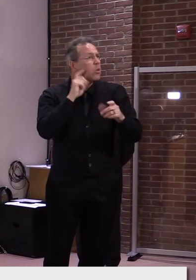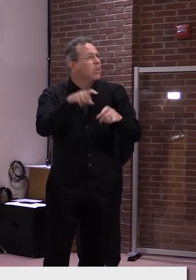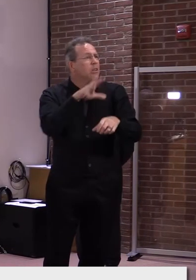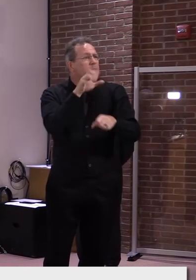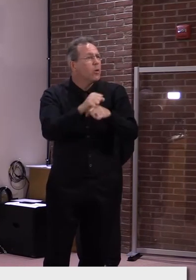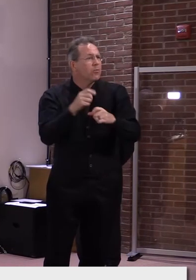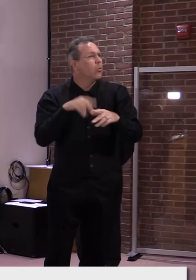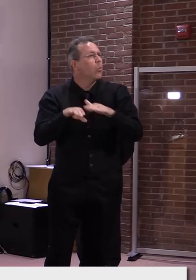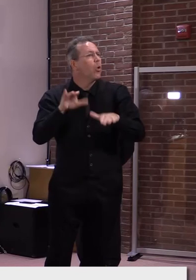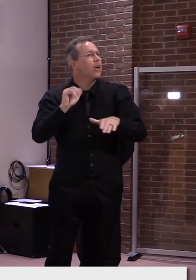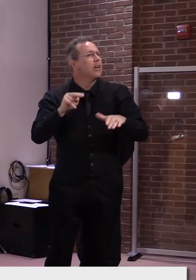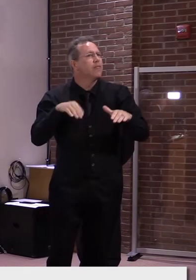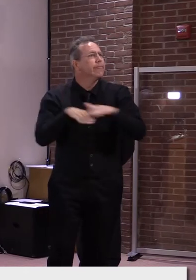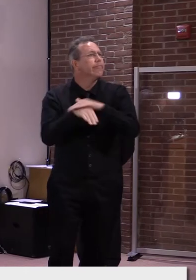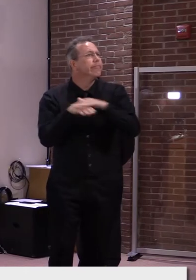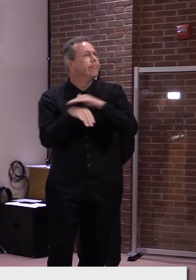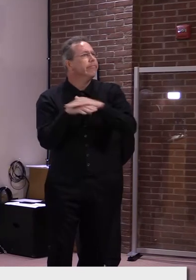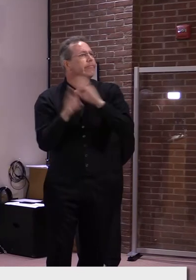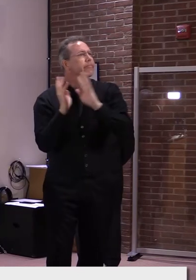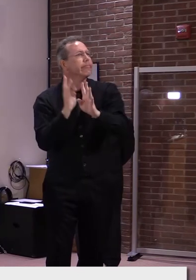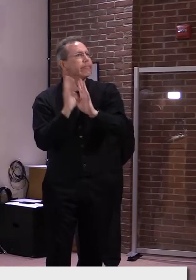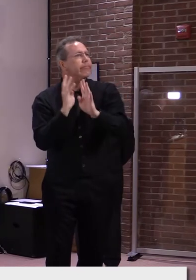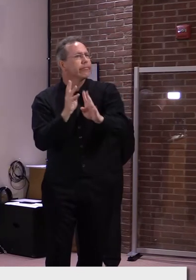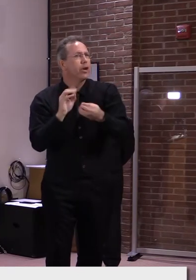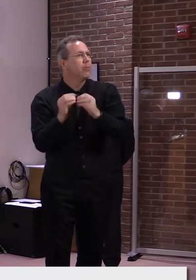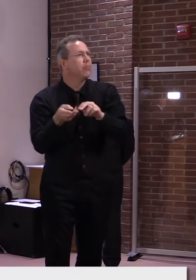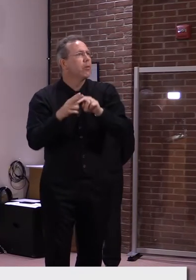have a significant impact on the numbers.